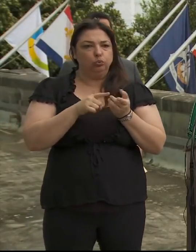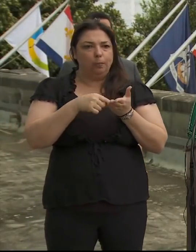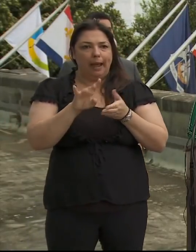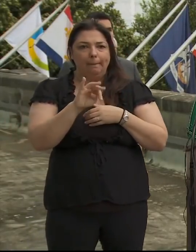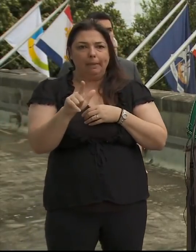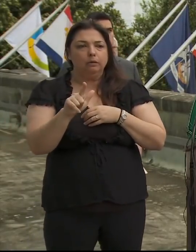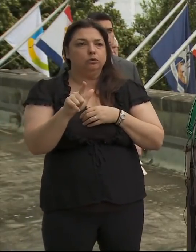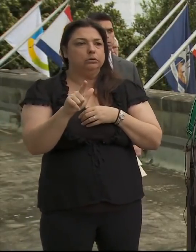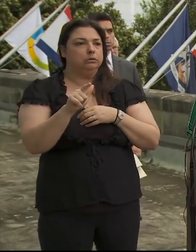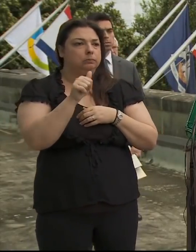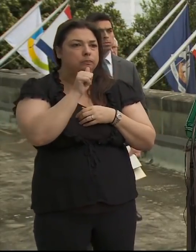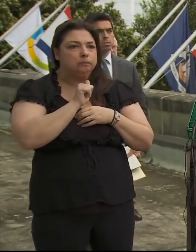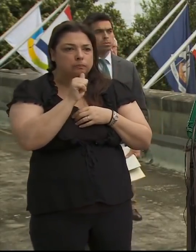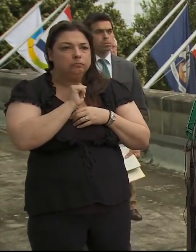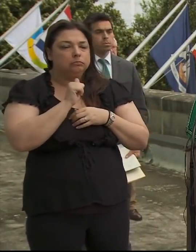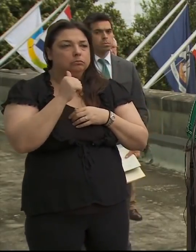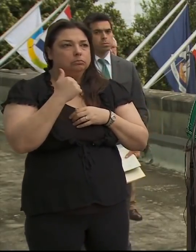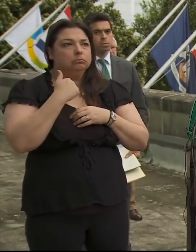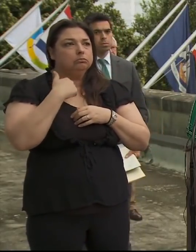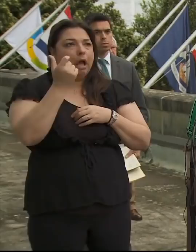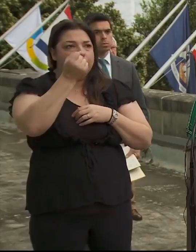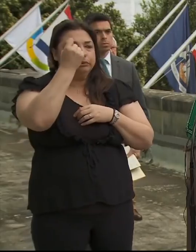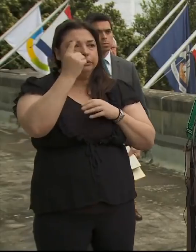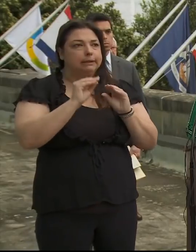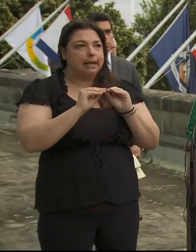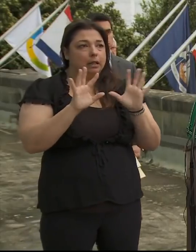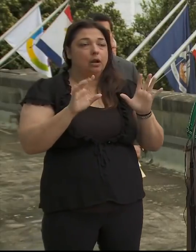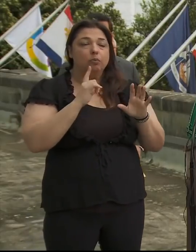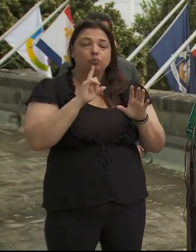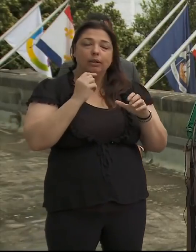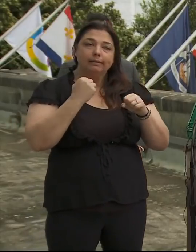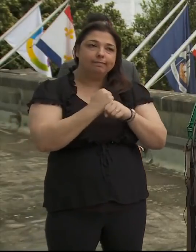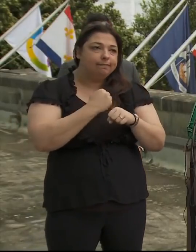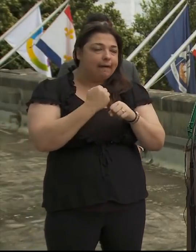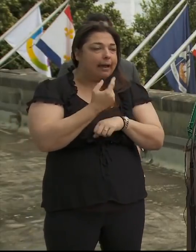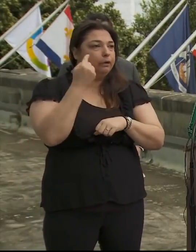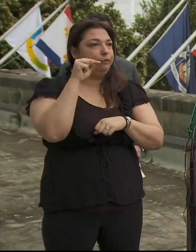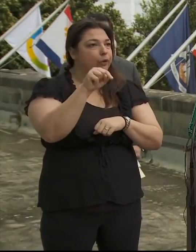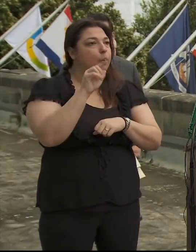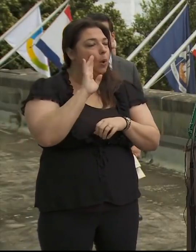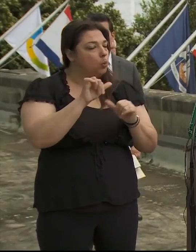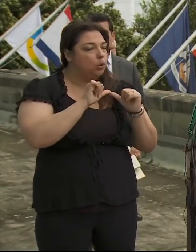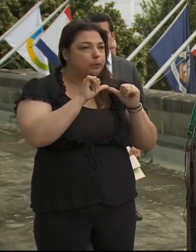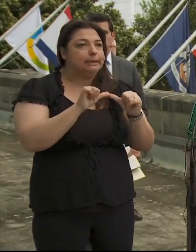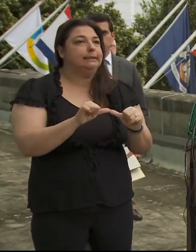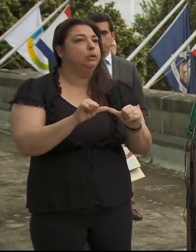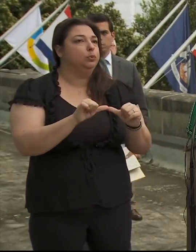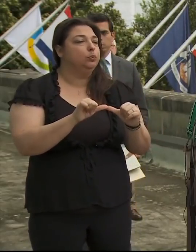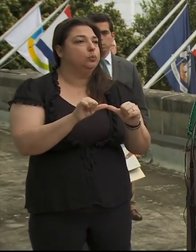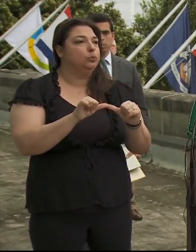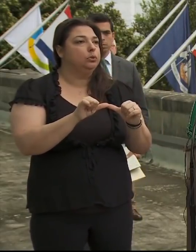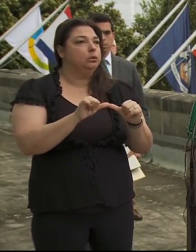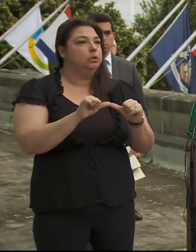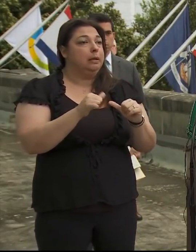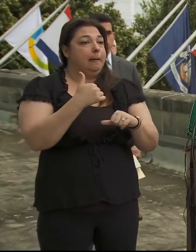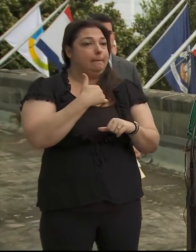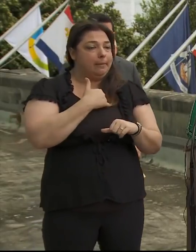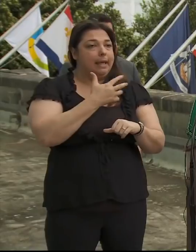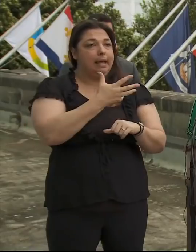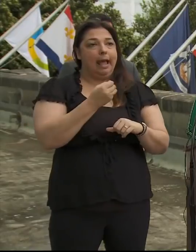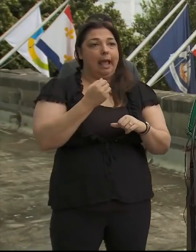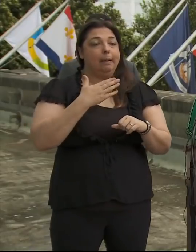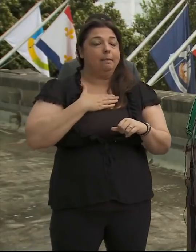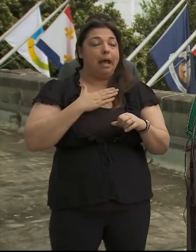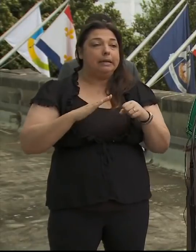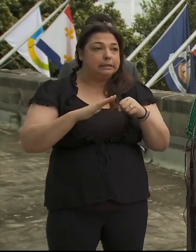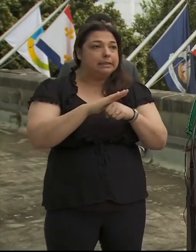meet. And I hear you, and I've been fighting for you, and will continue to do just that. Me along with my